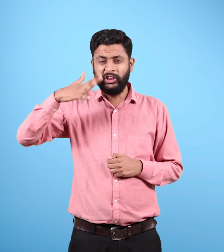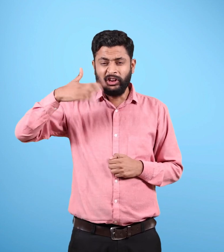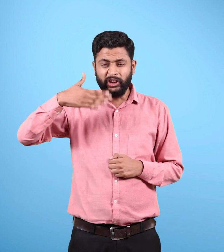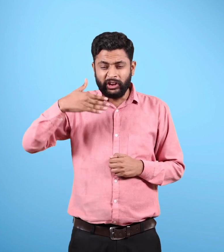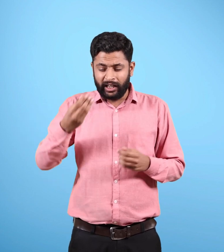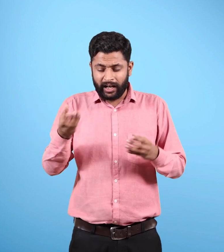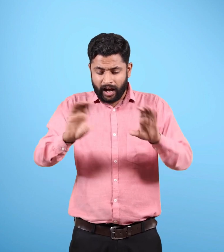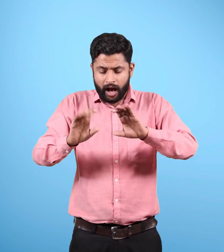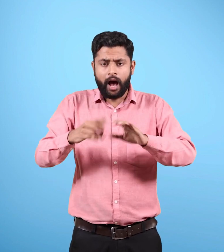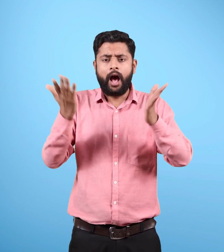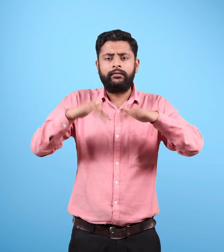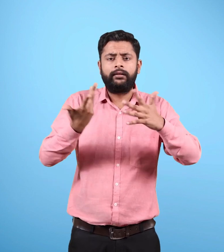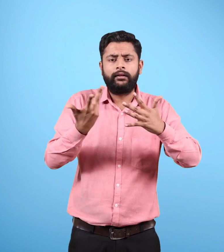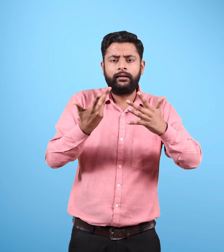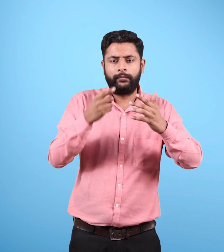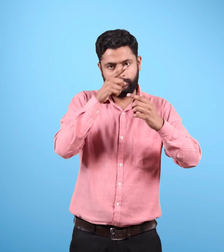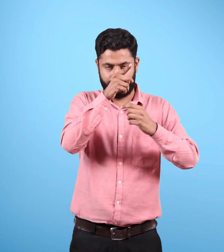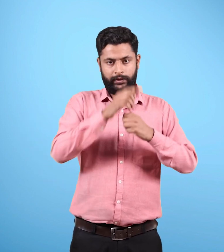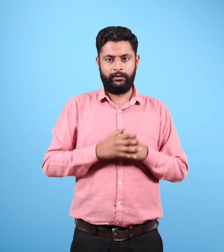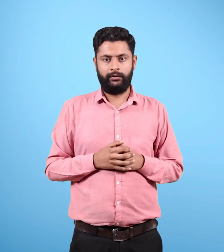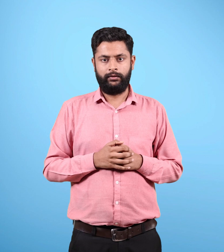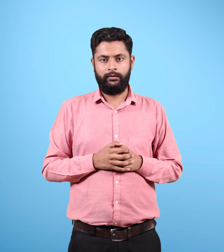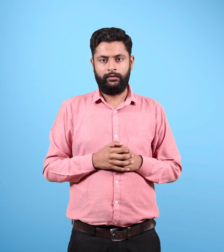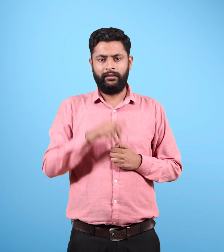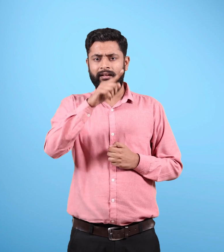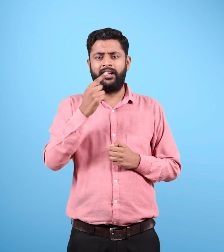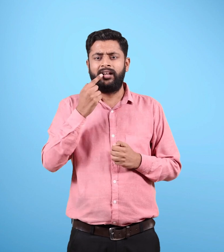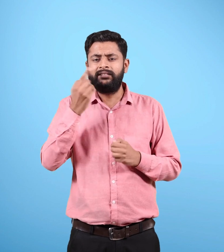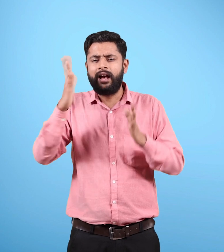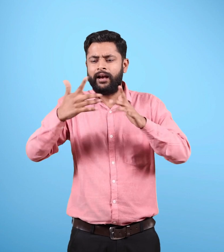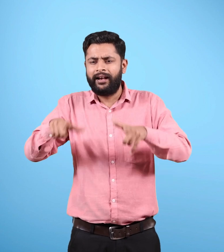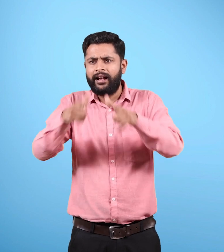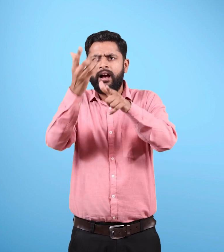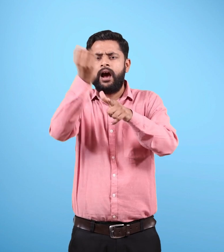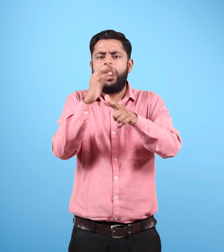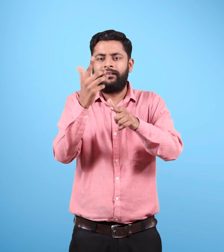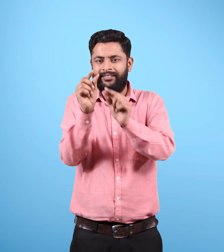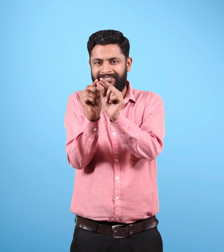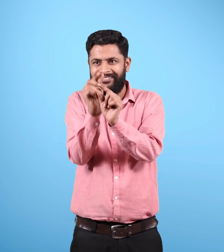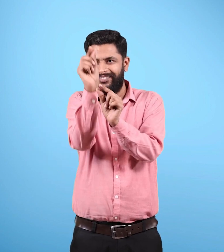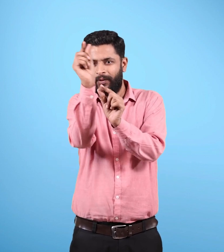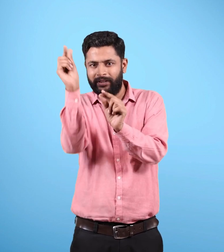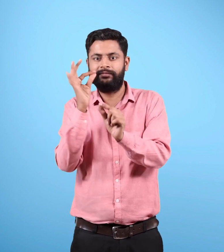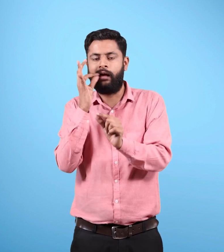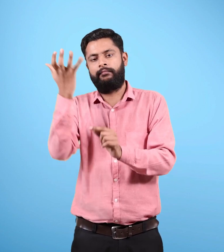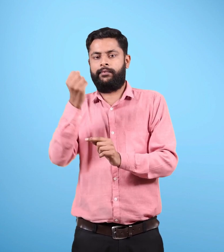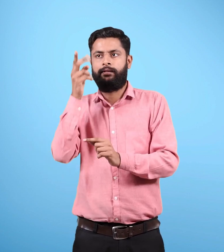Ingredient: chili as spice or any other. Plant part which gives us the